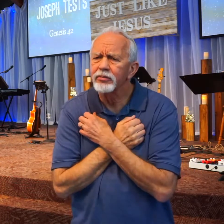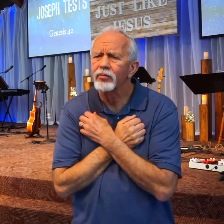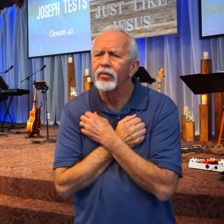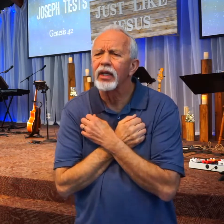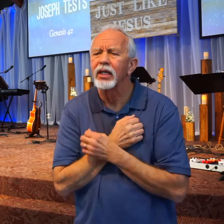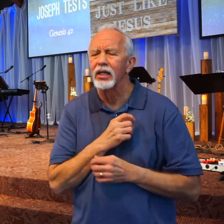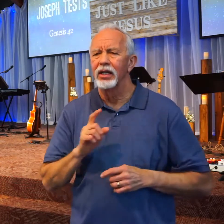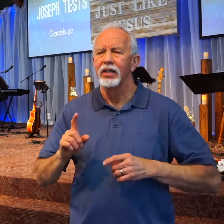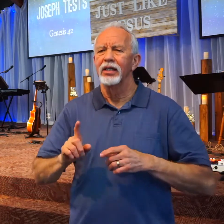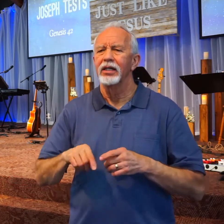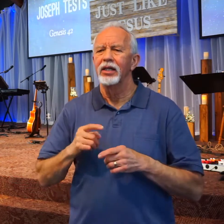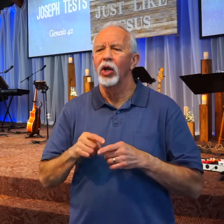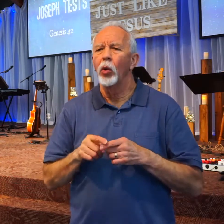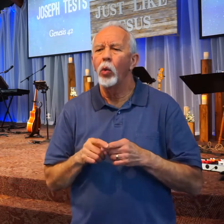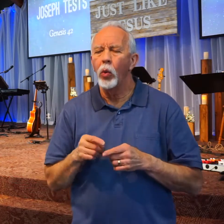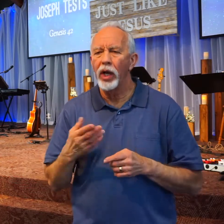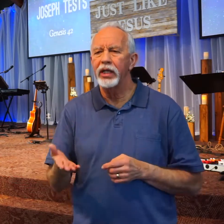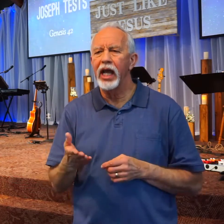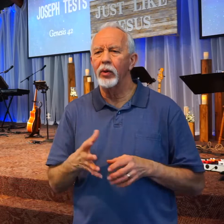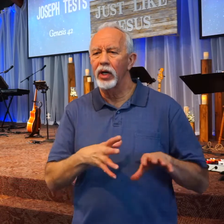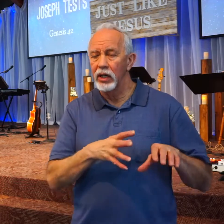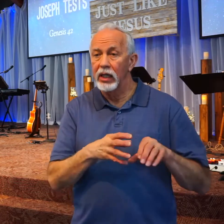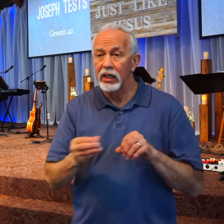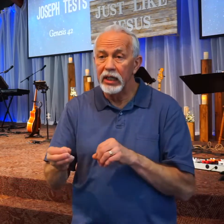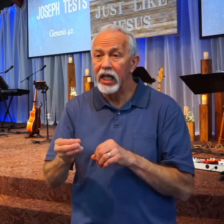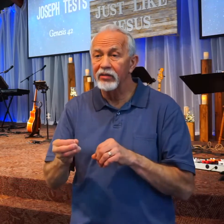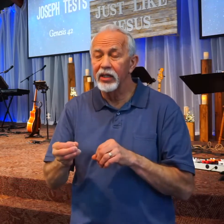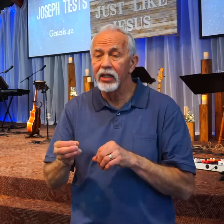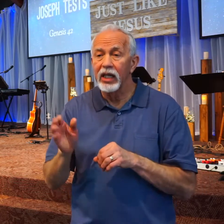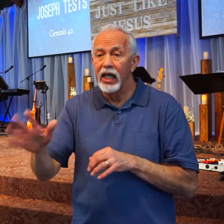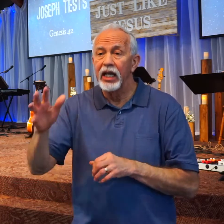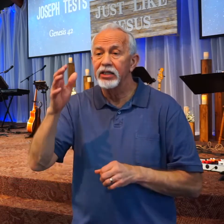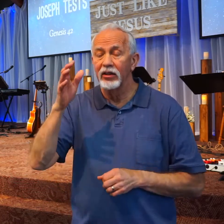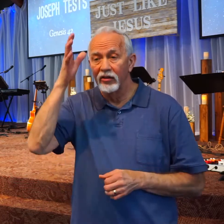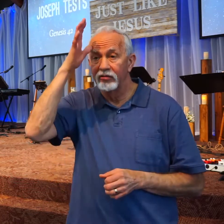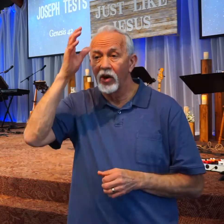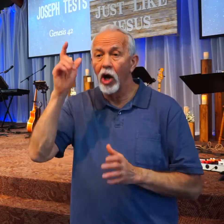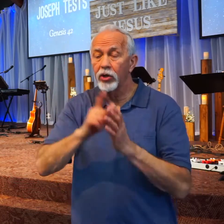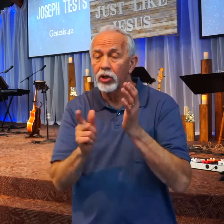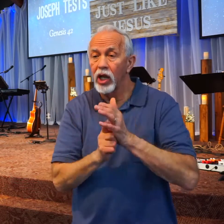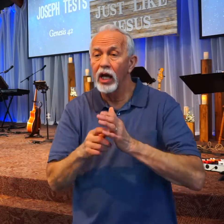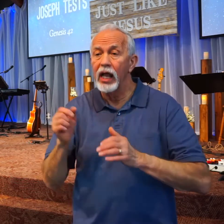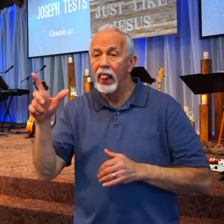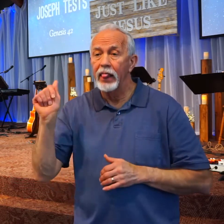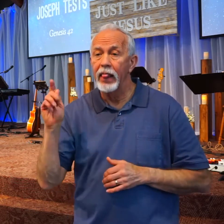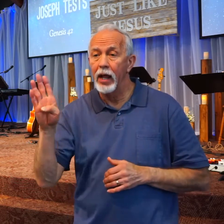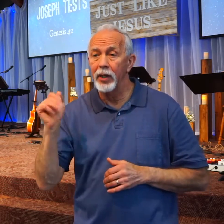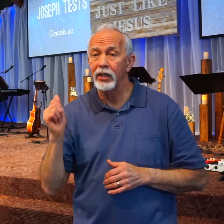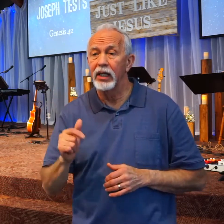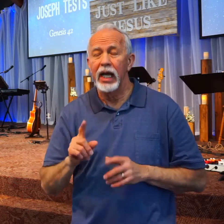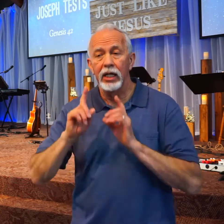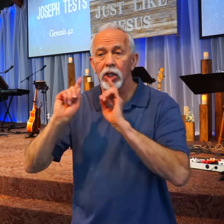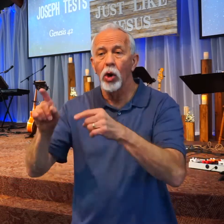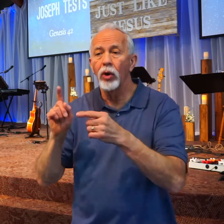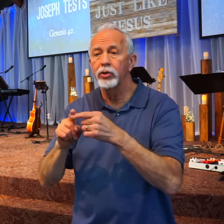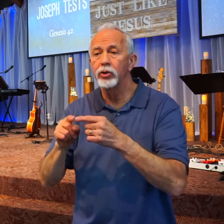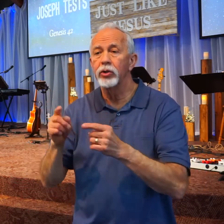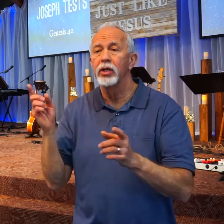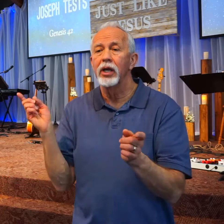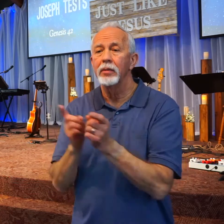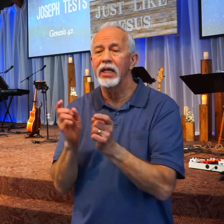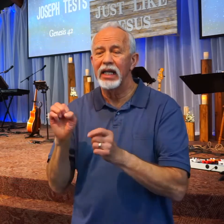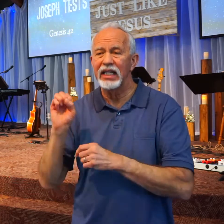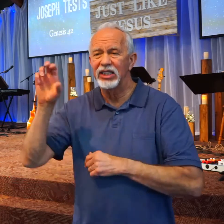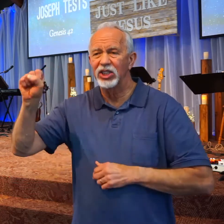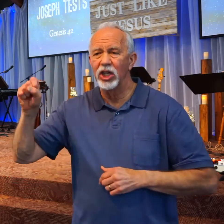when they were leaving behind his father-in-law Laban, and they were headed out to meet Esau, and they didn't know what